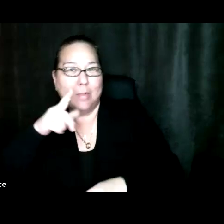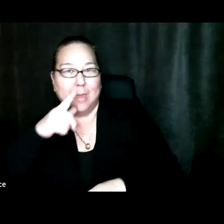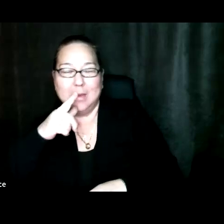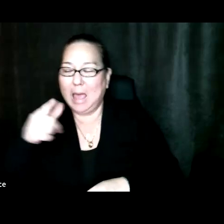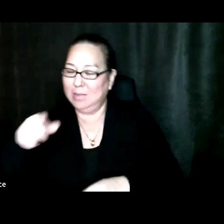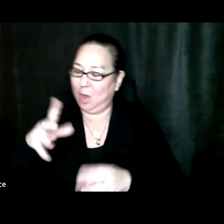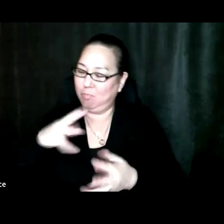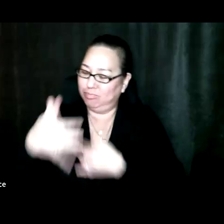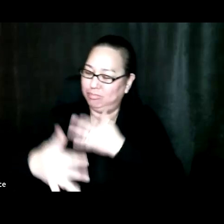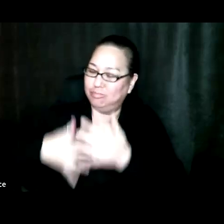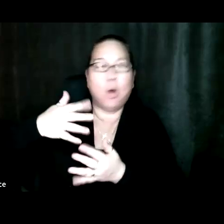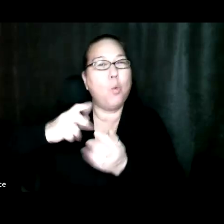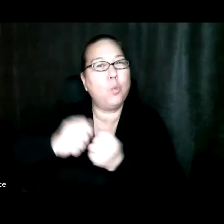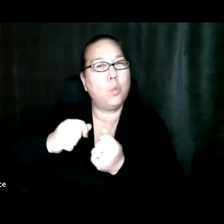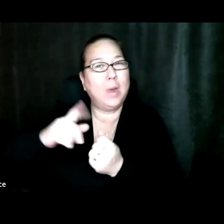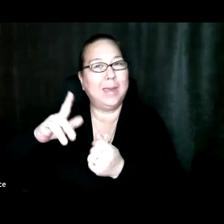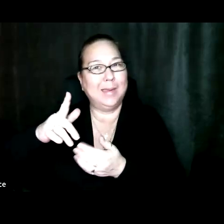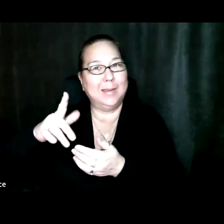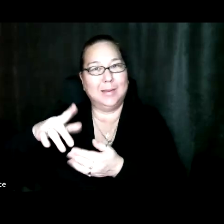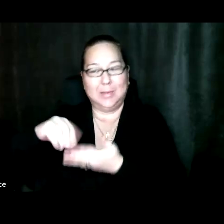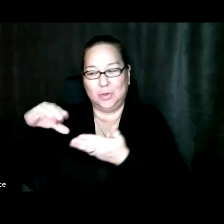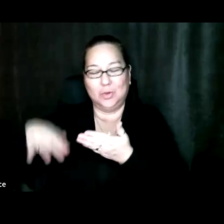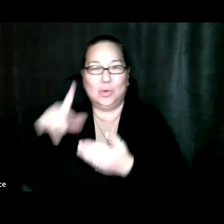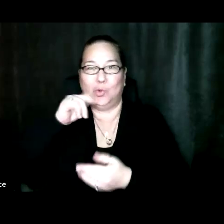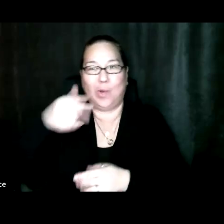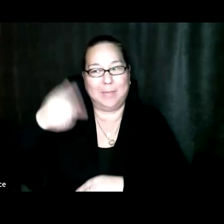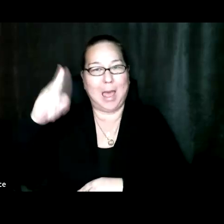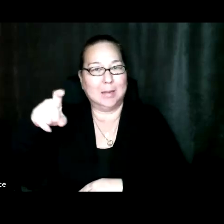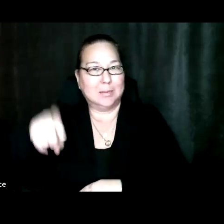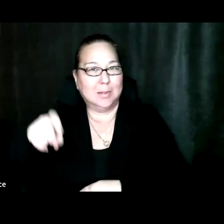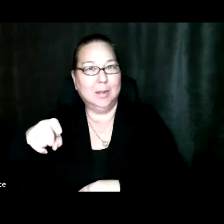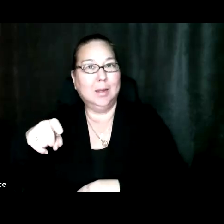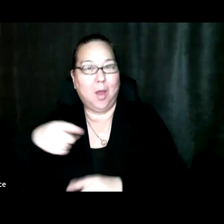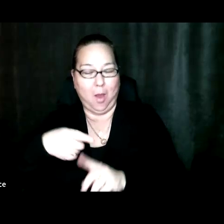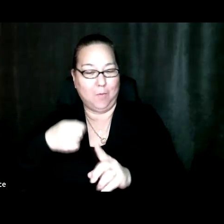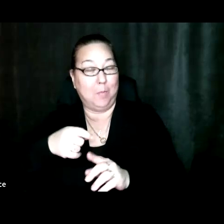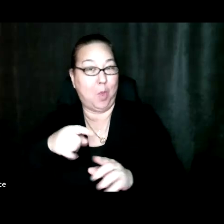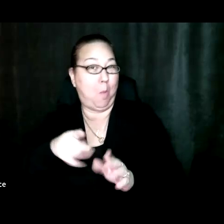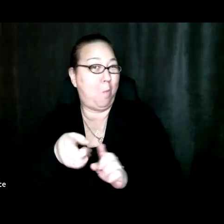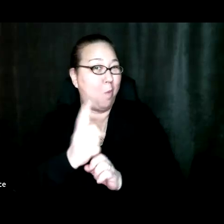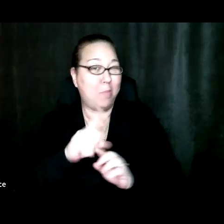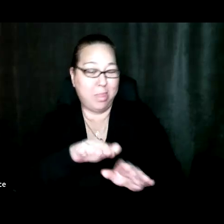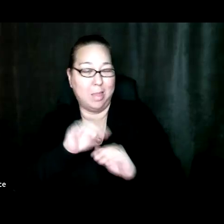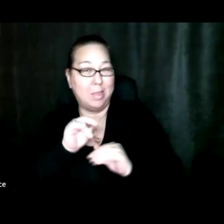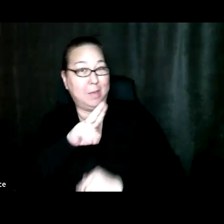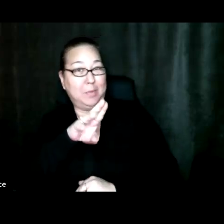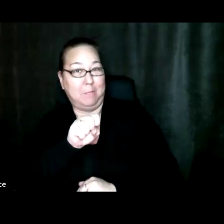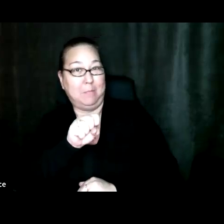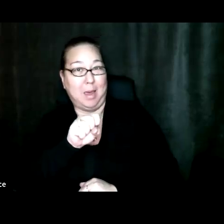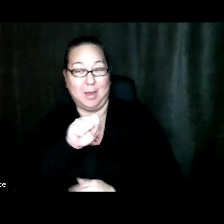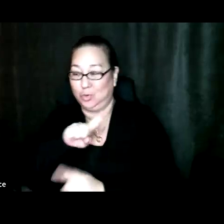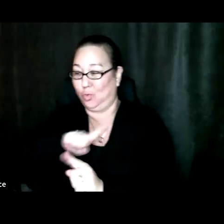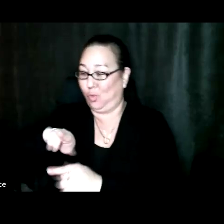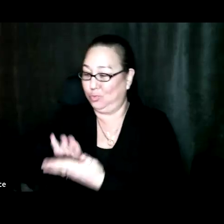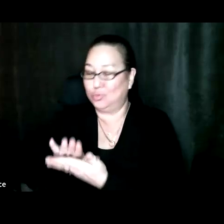needs from the moment they step off of the school bus in the morning to the time they board the bus to go home at dismissal. The paraprofessionals are there to